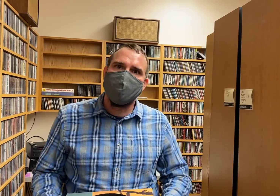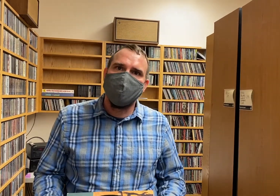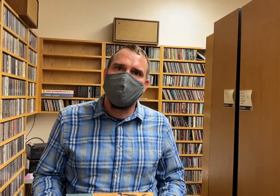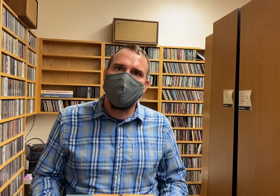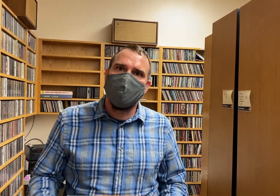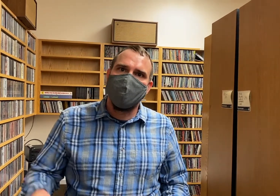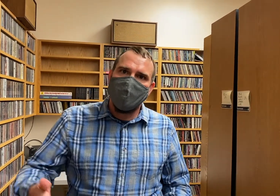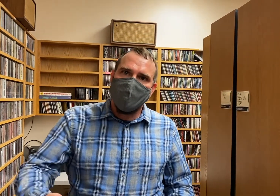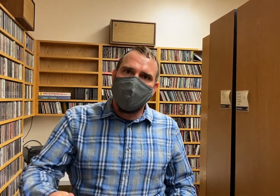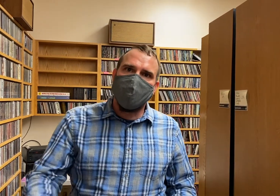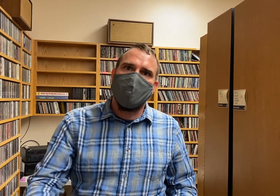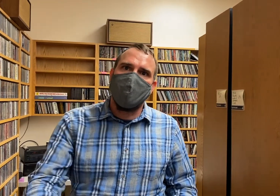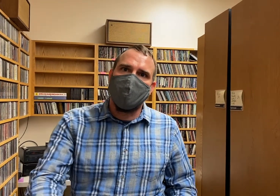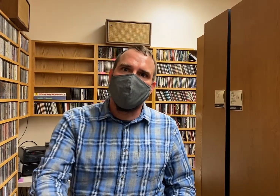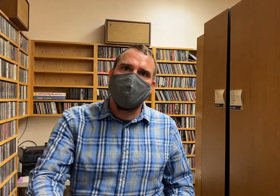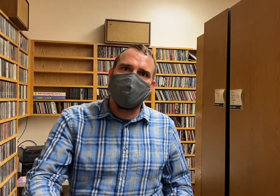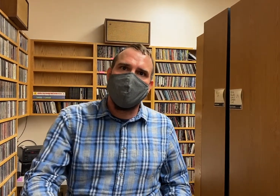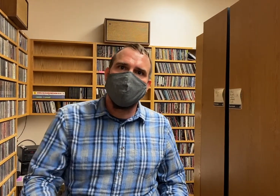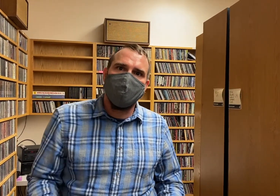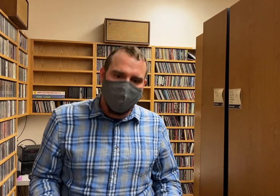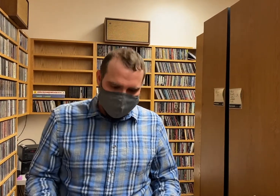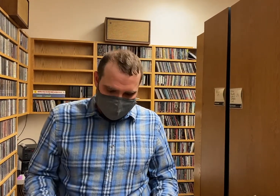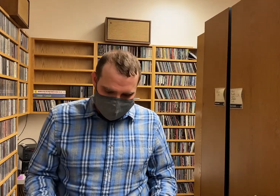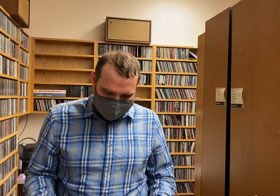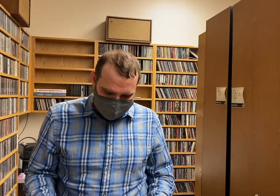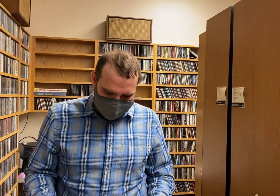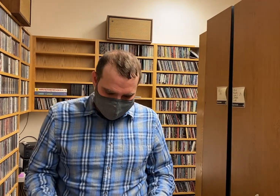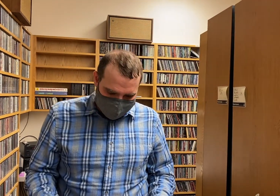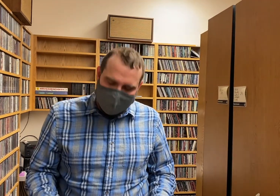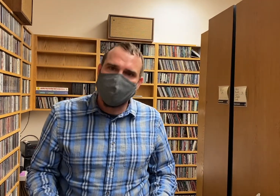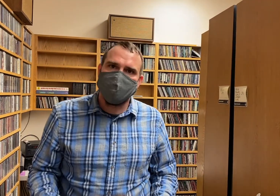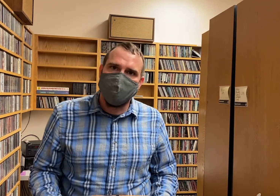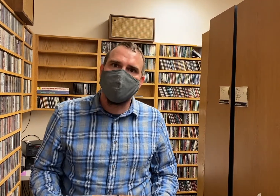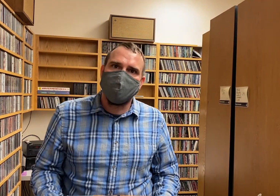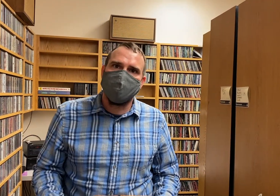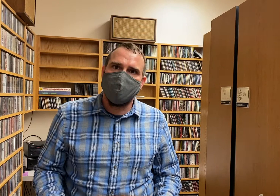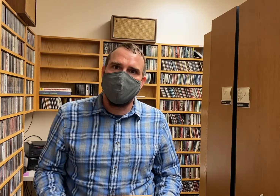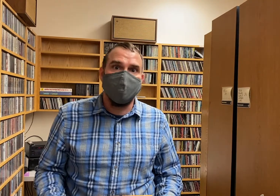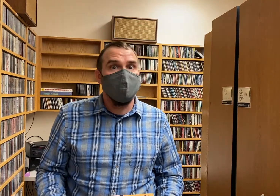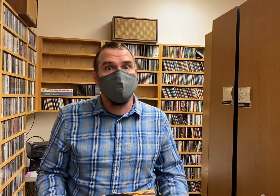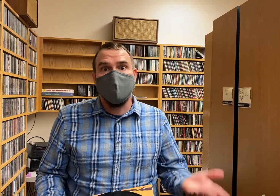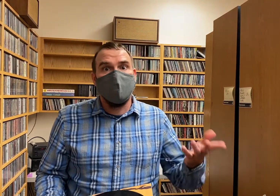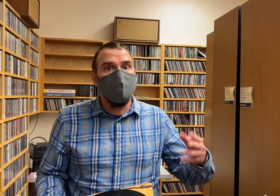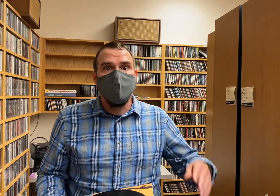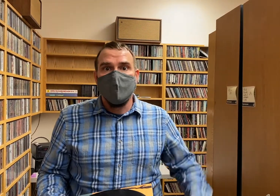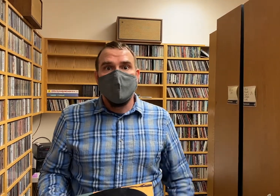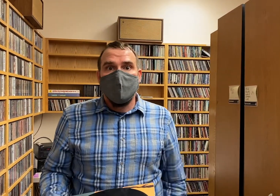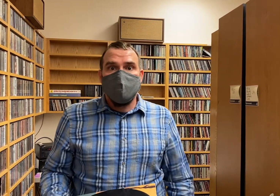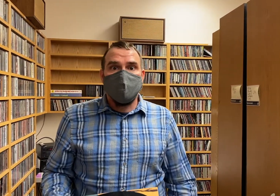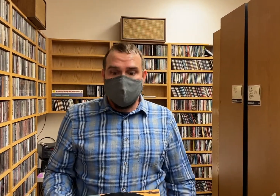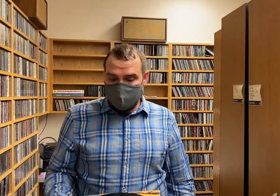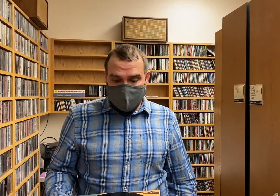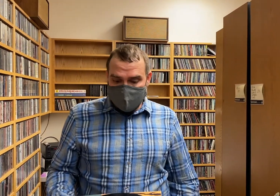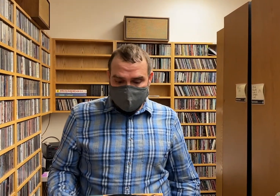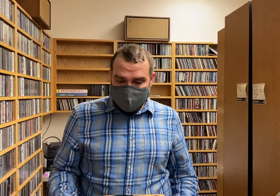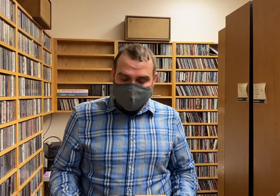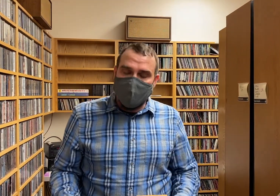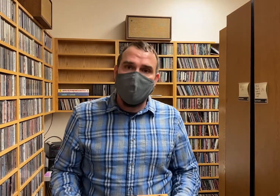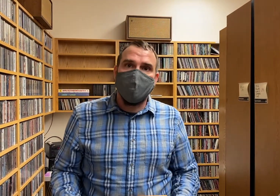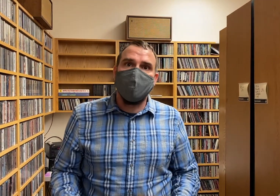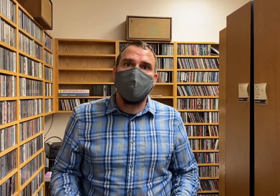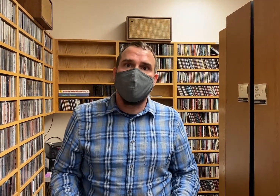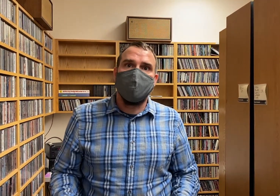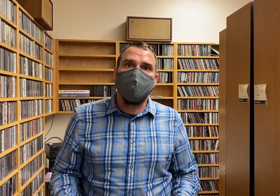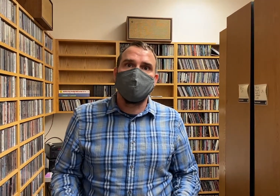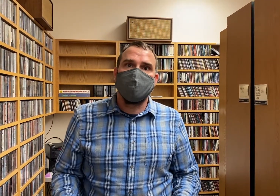warmth with that analog sound, and they absolutely prefer it, and that's why you're likely to see